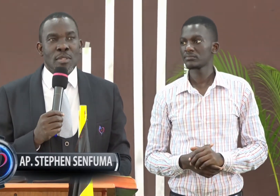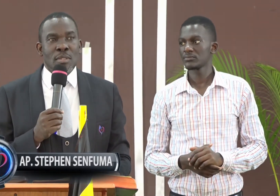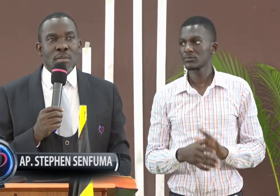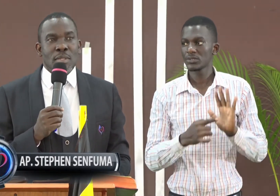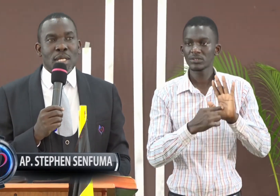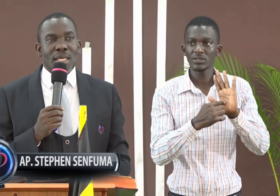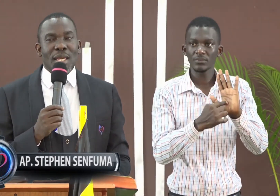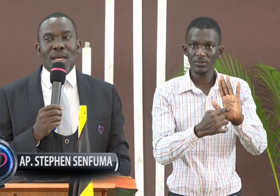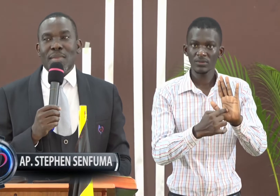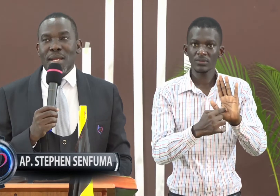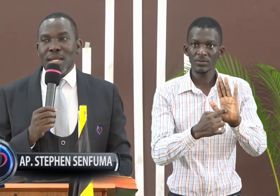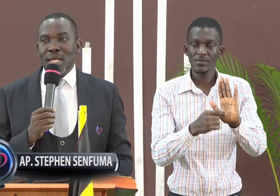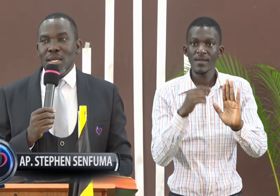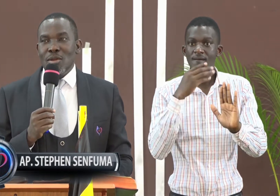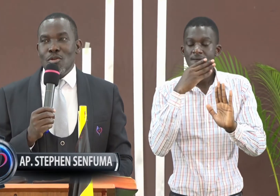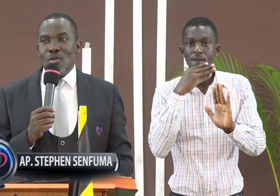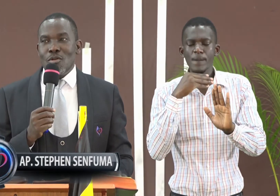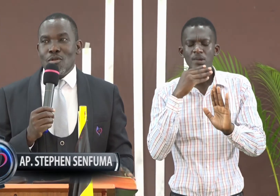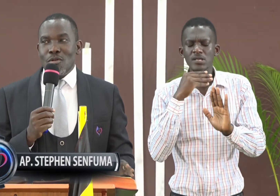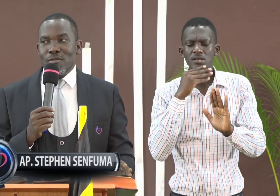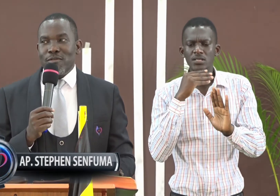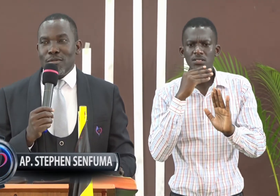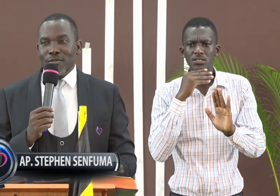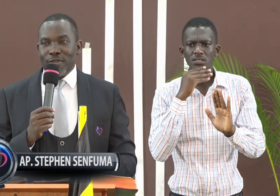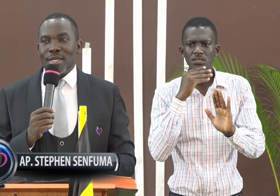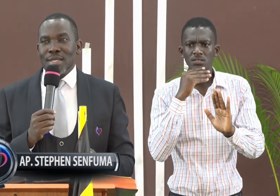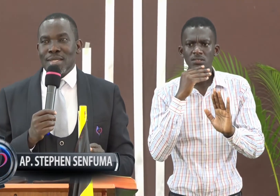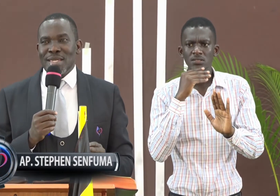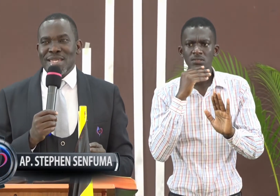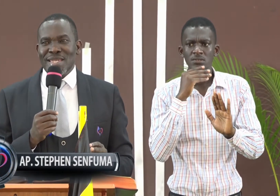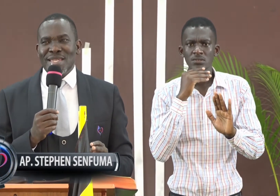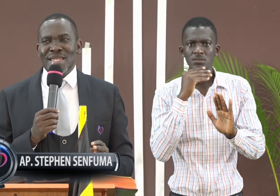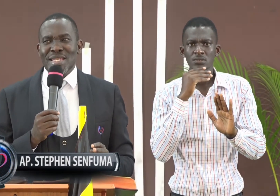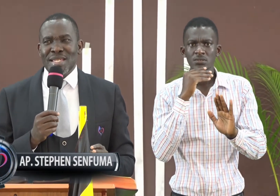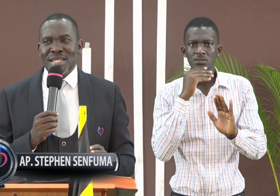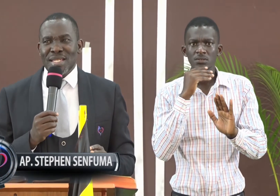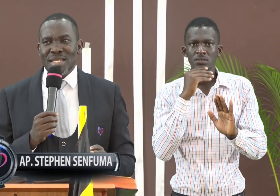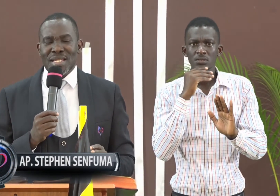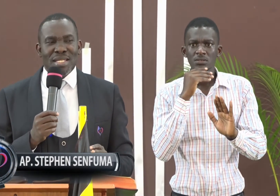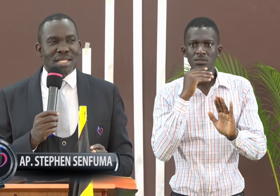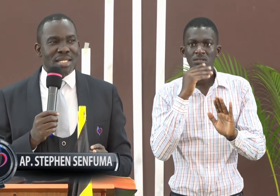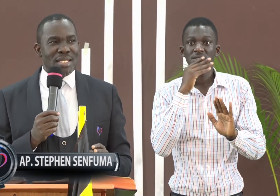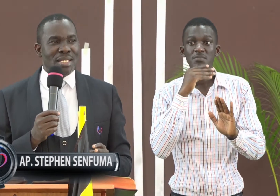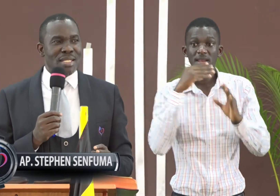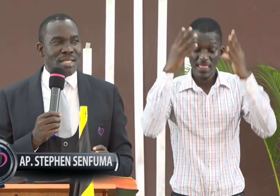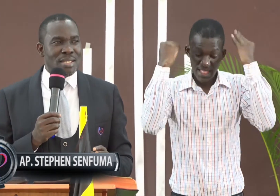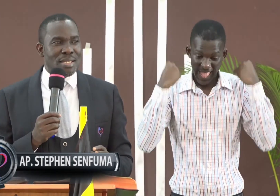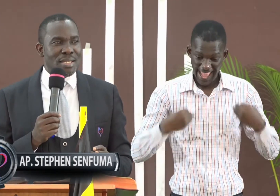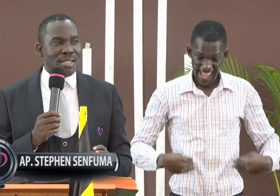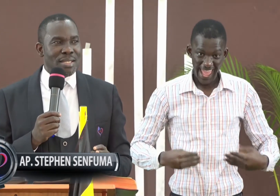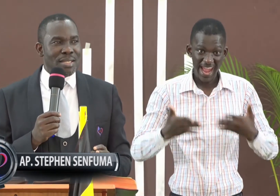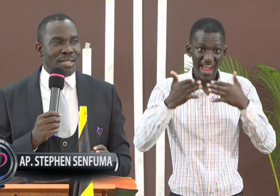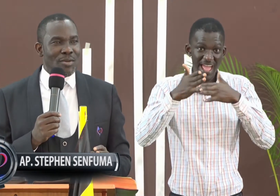example, sajja yayambadde okufa obufi. That man has dressed to